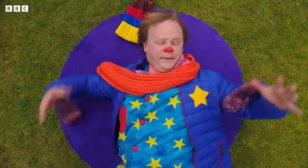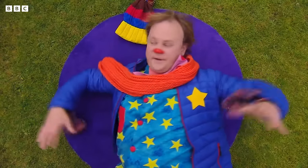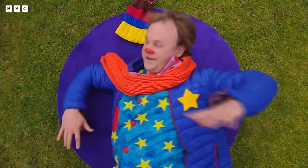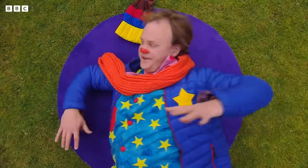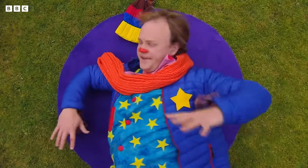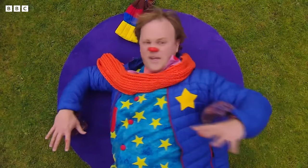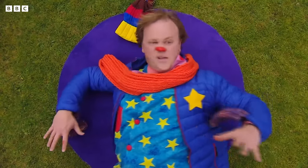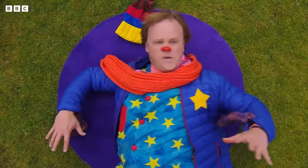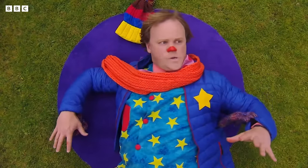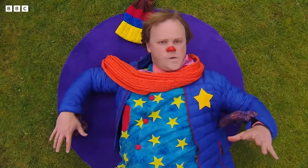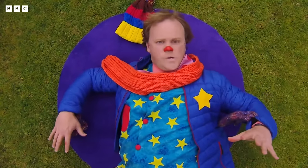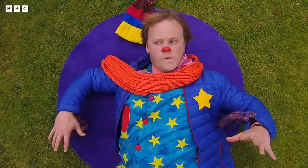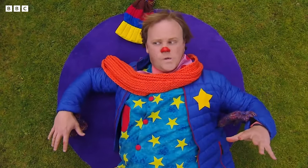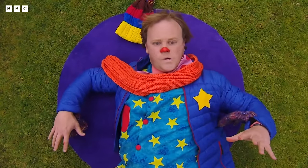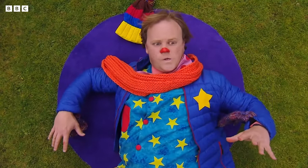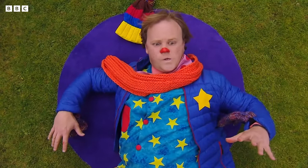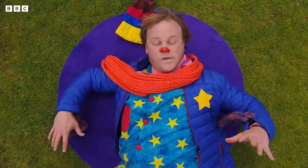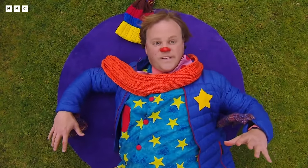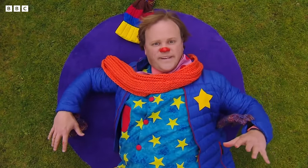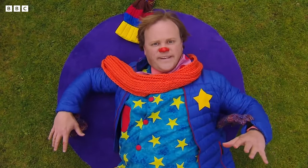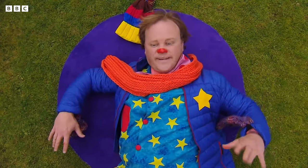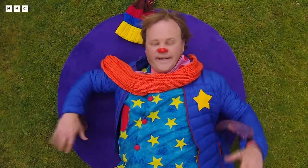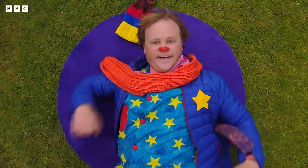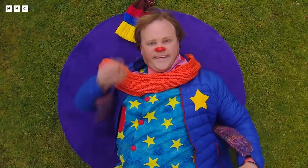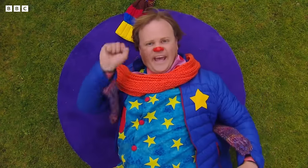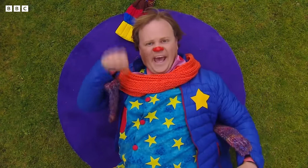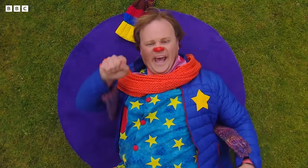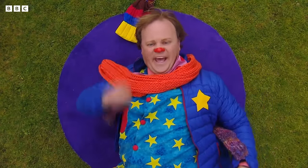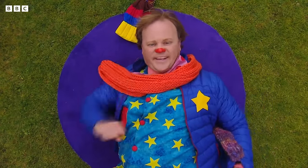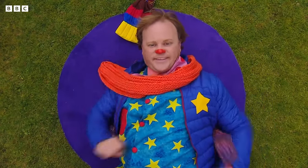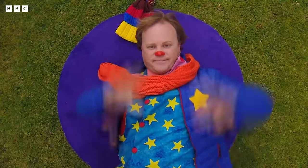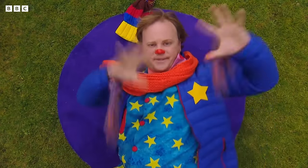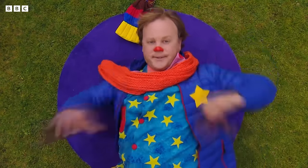I think you stretched a bit too far, Mr. Tumble. Yes.